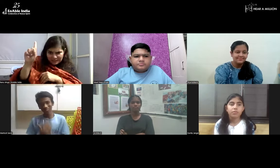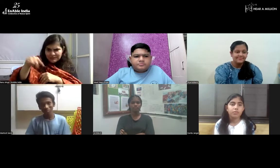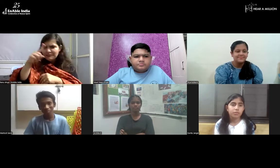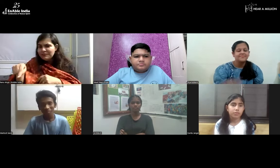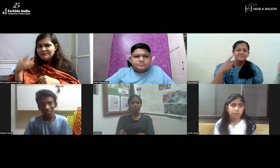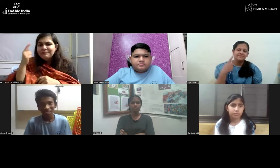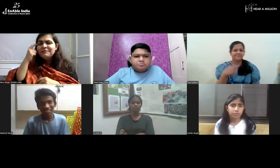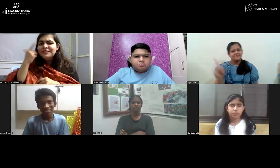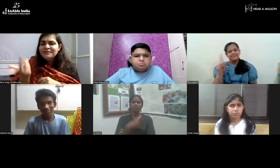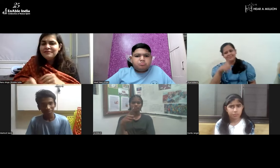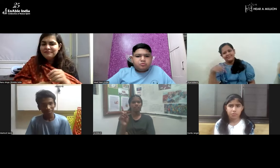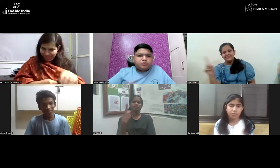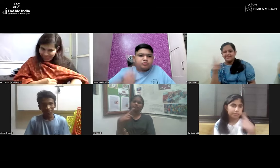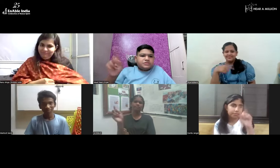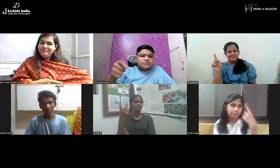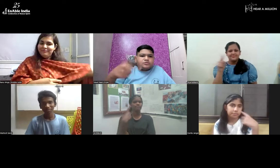ahead? Now